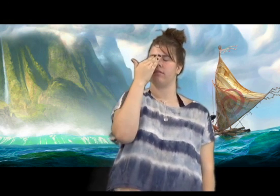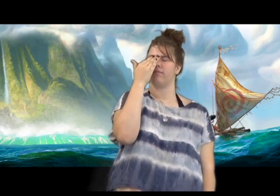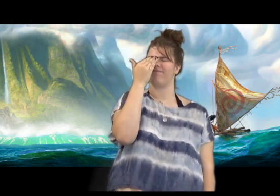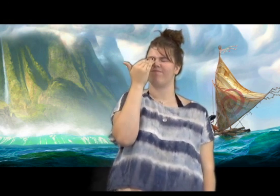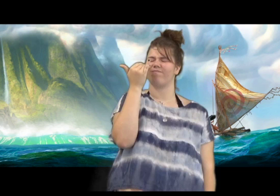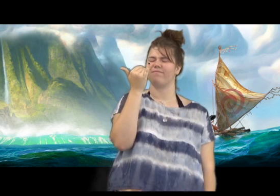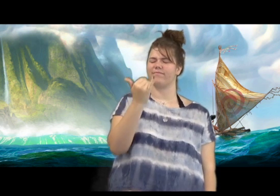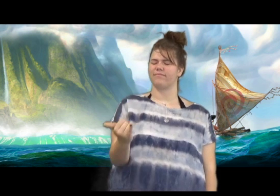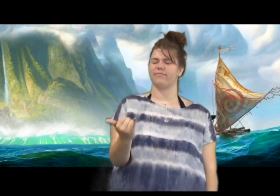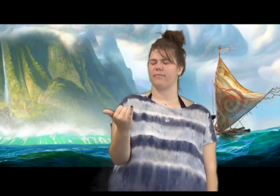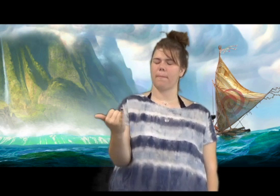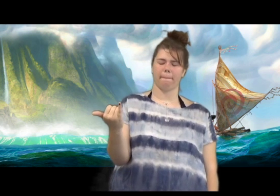really knowing why.